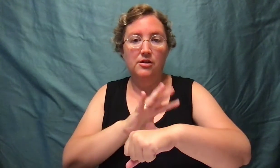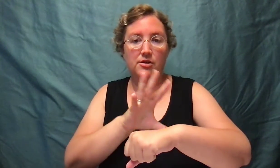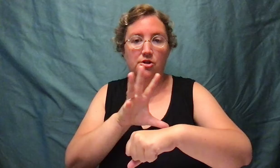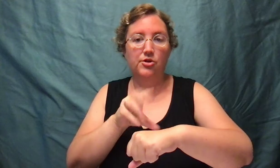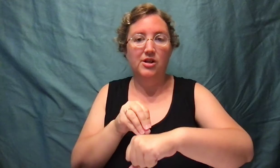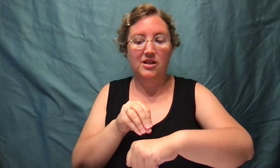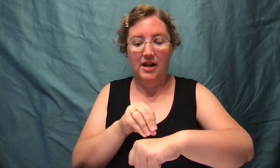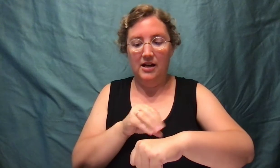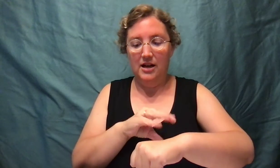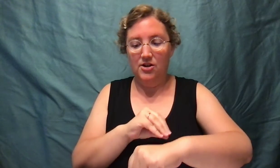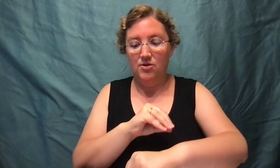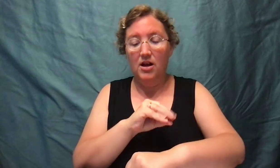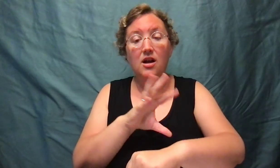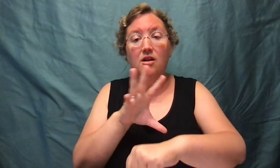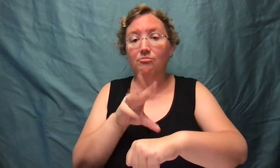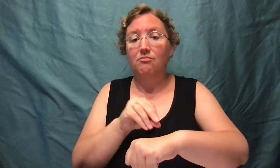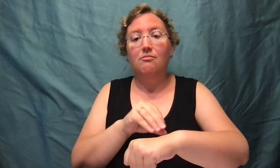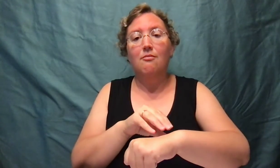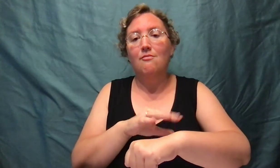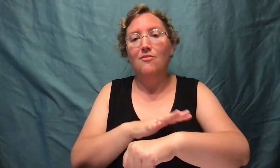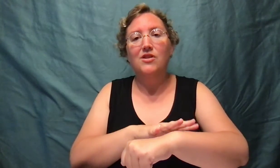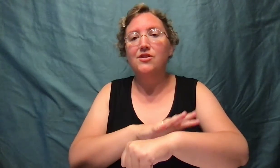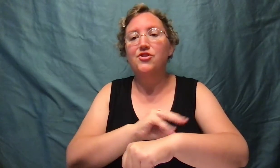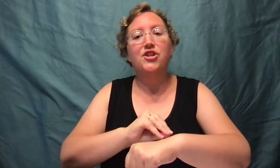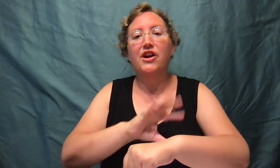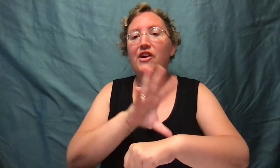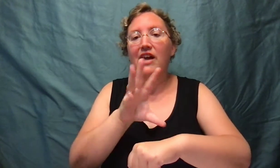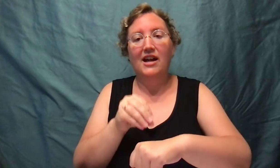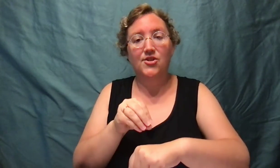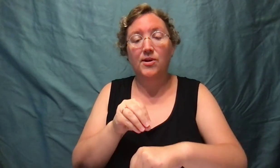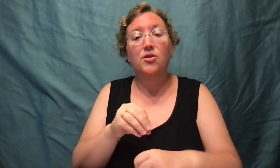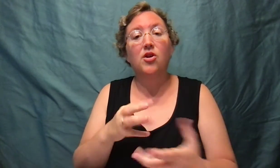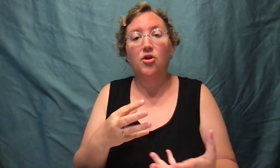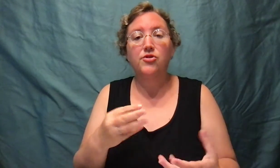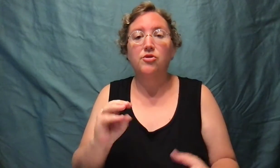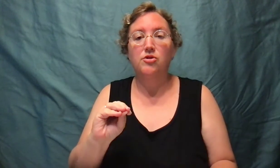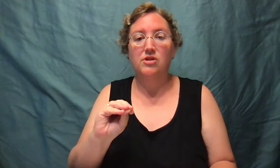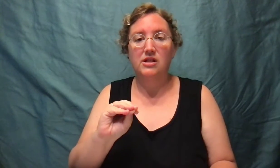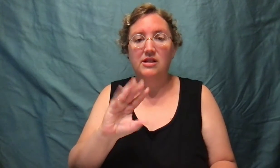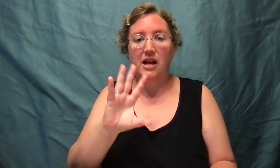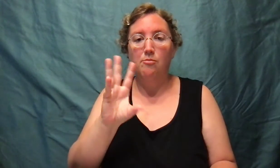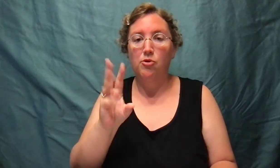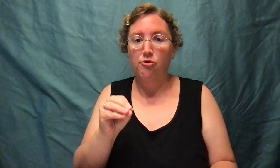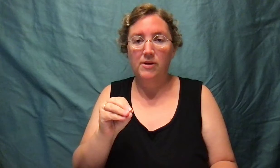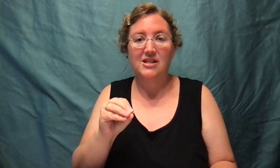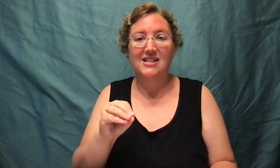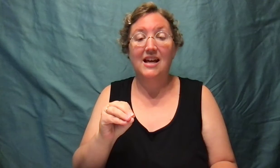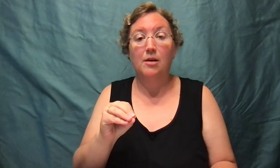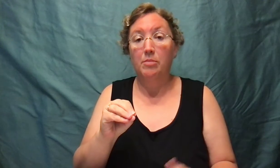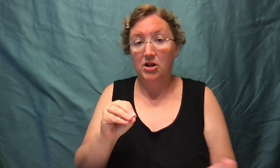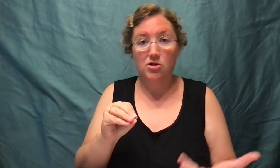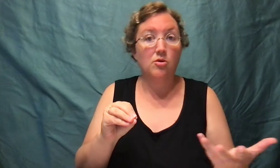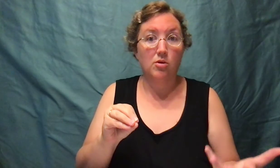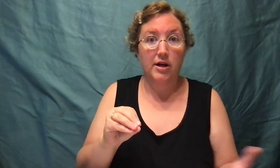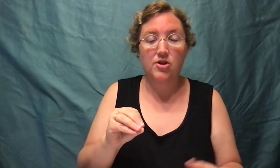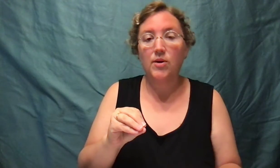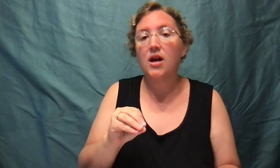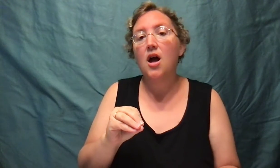So you can take an X-ray. This is generic X-ray. You can also use this same movement to take a picture or an X-ray